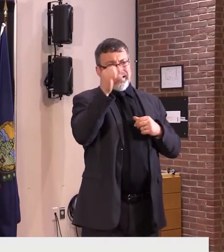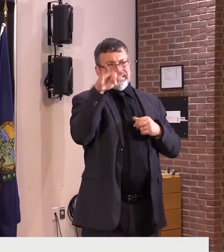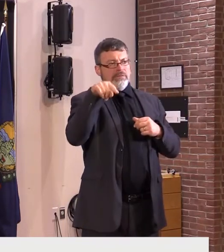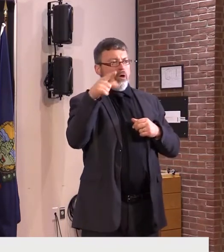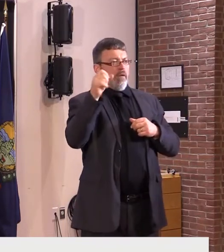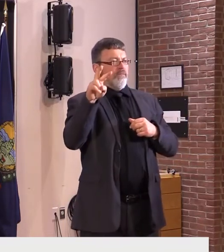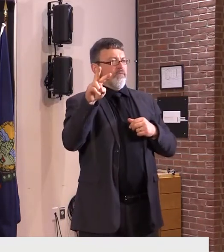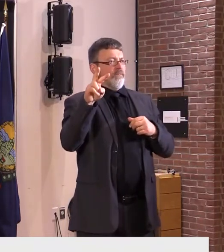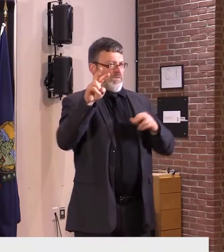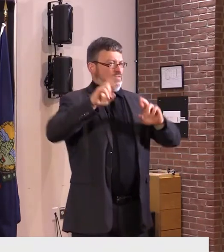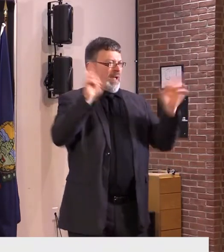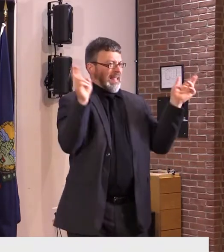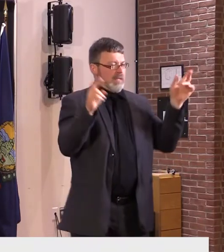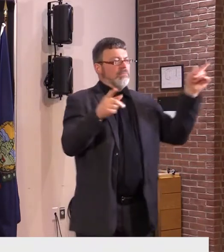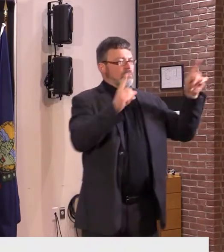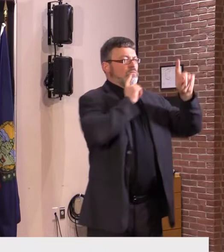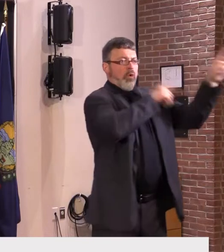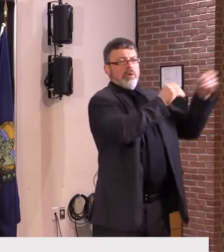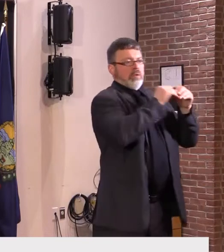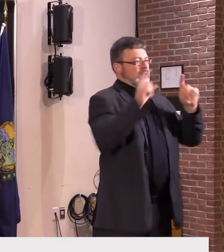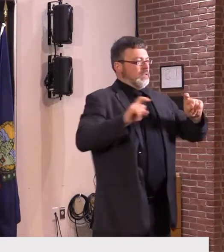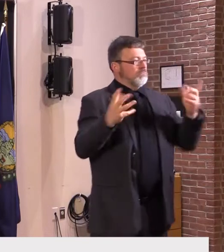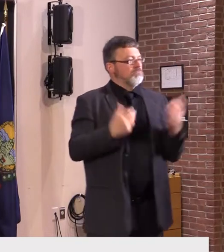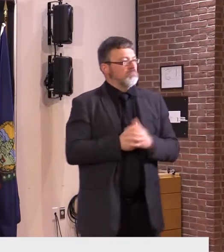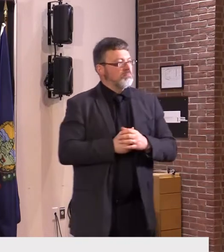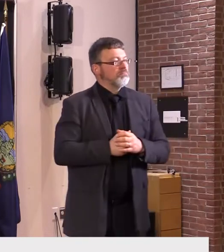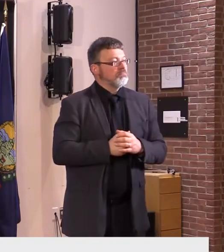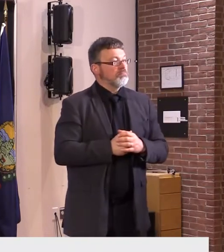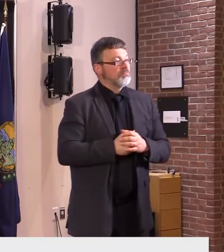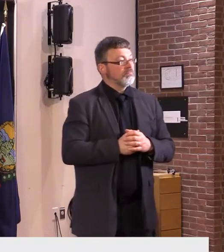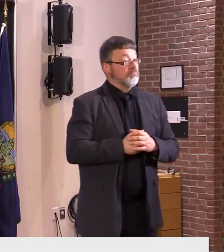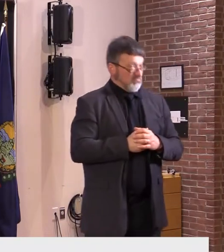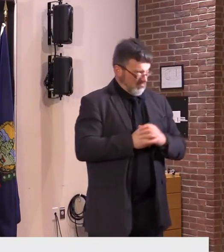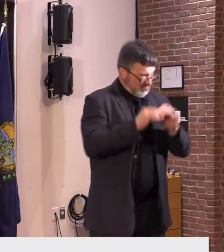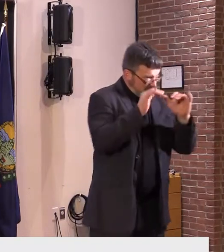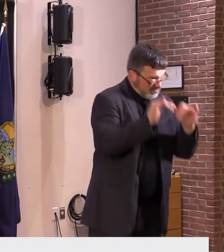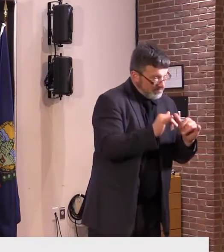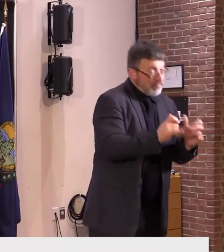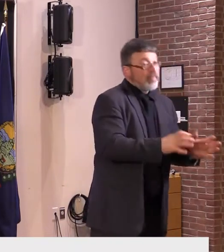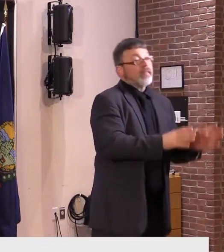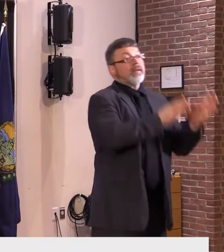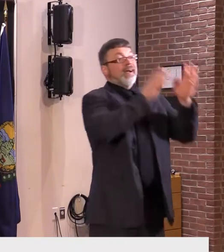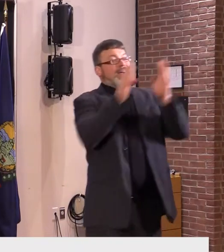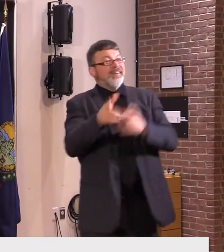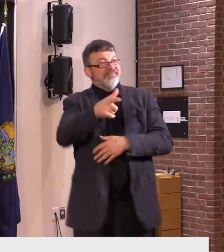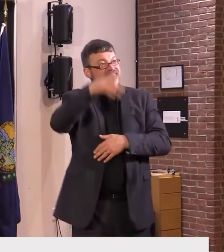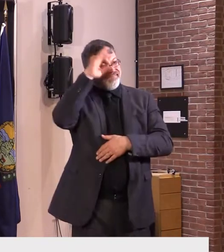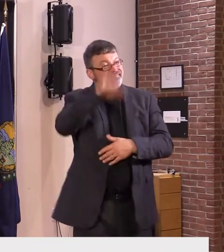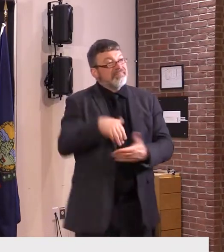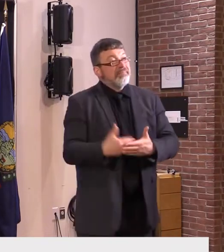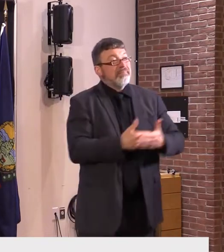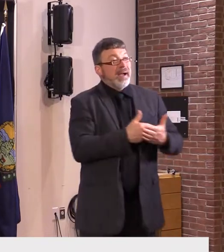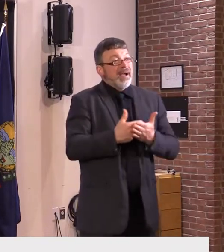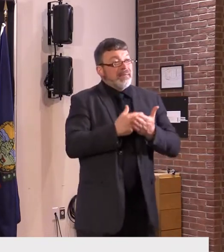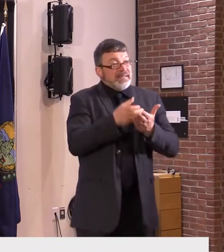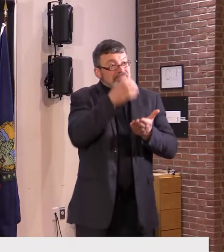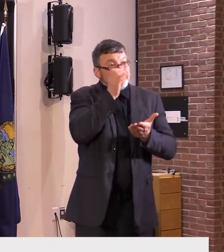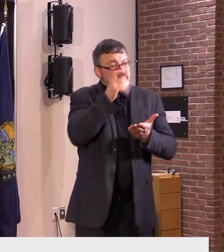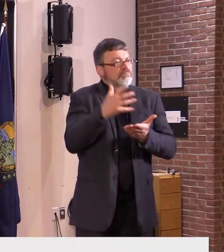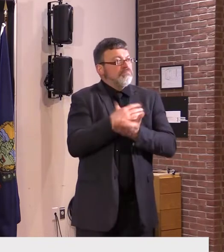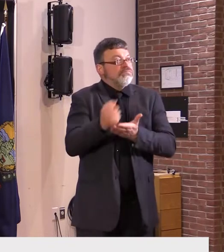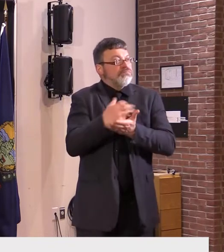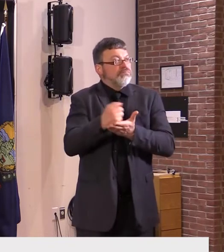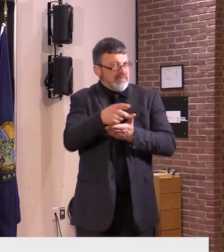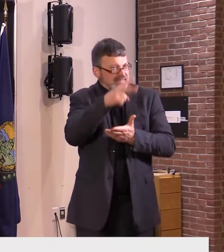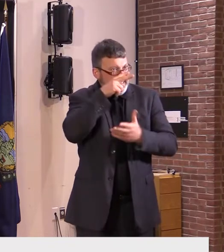Finally, I'd like to address formula and some of the anxiety that some are feeling about the shortage. The